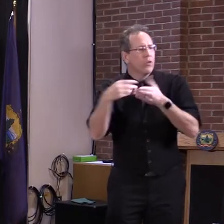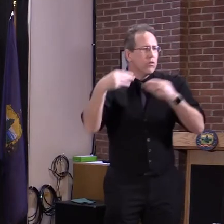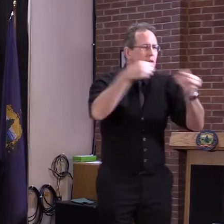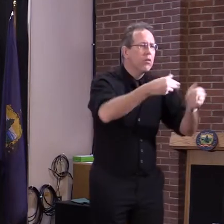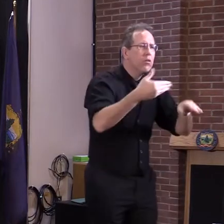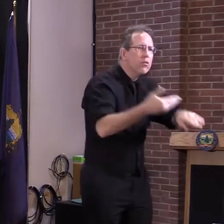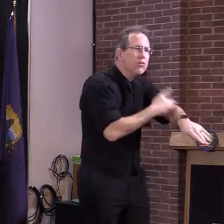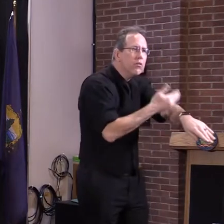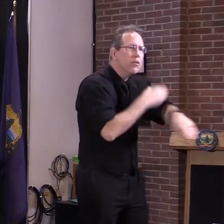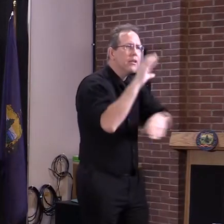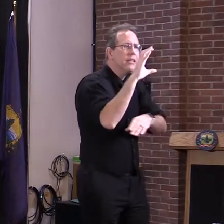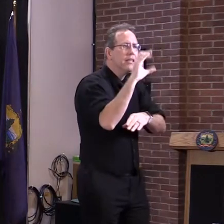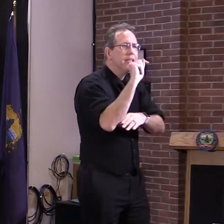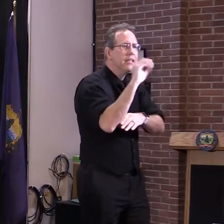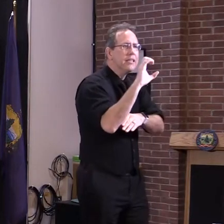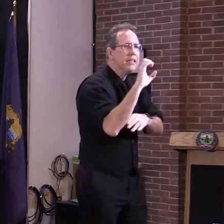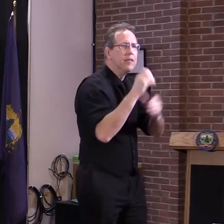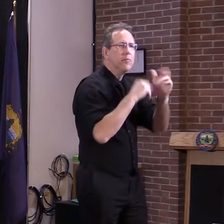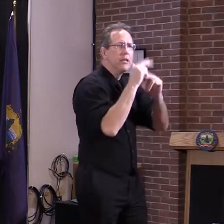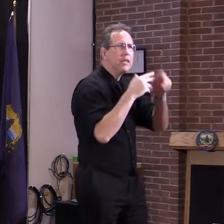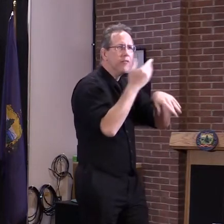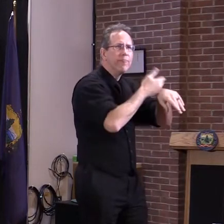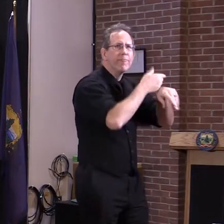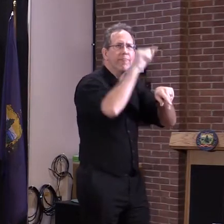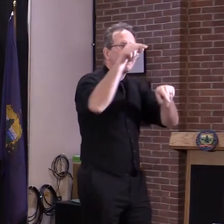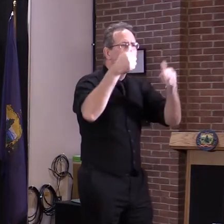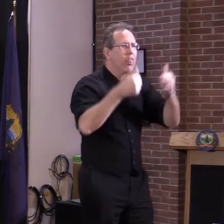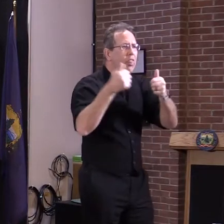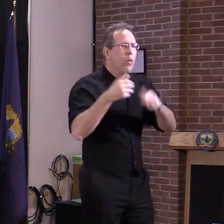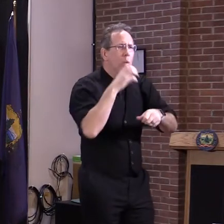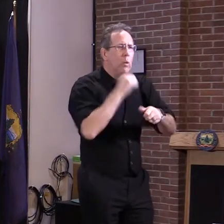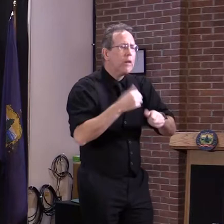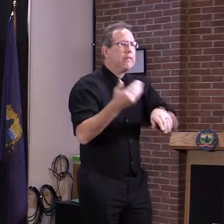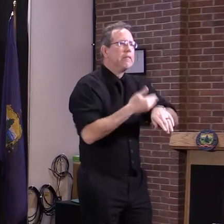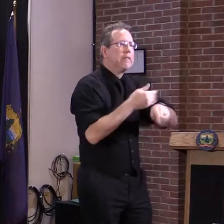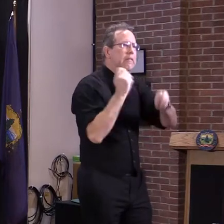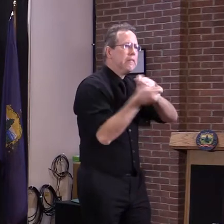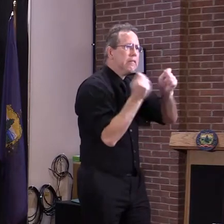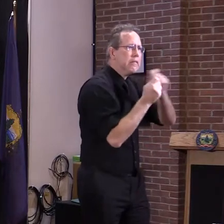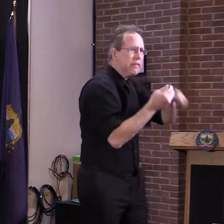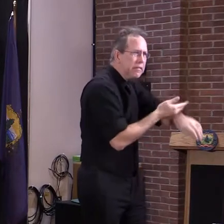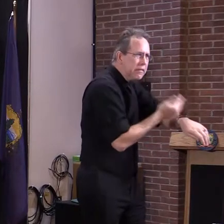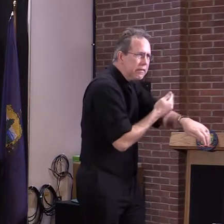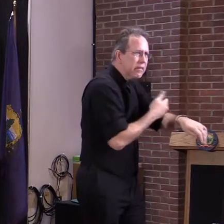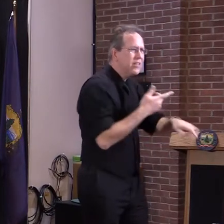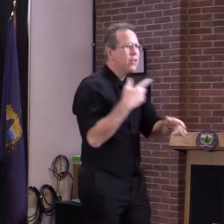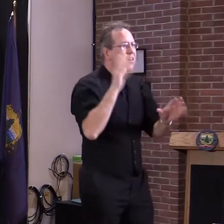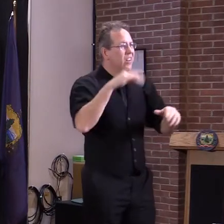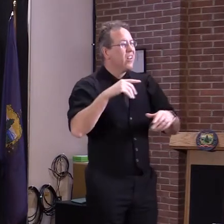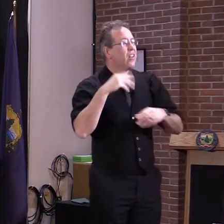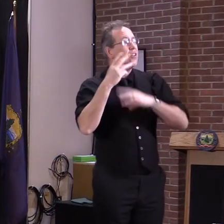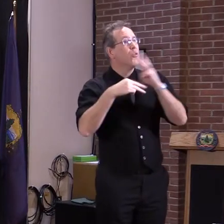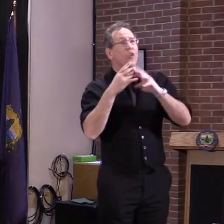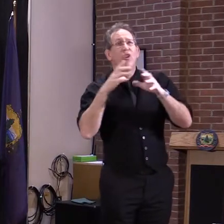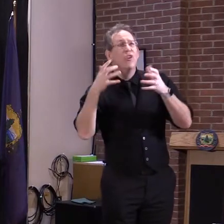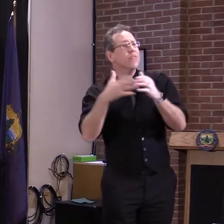only must we meet today's reality, but we know this need will only increase in the years to